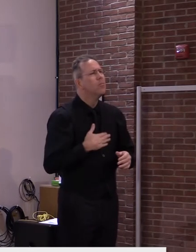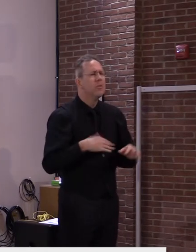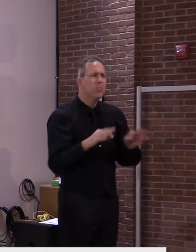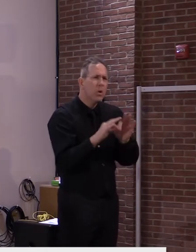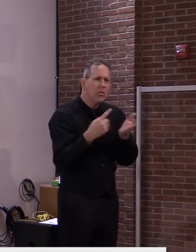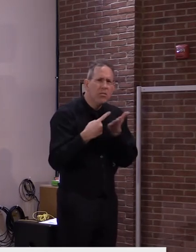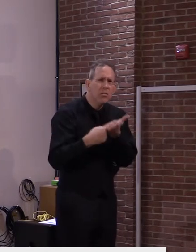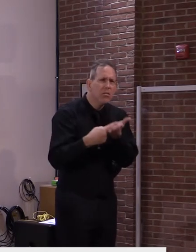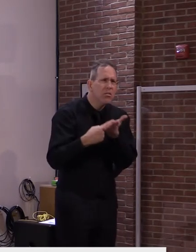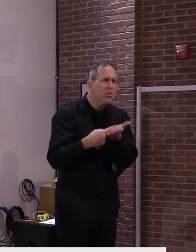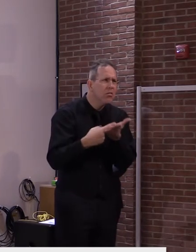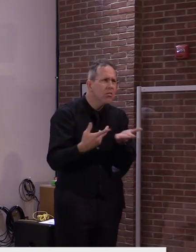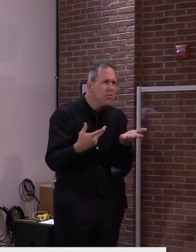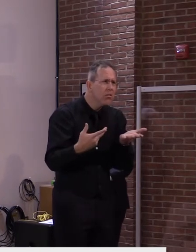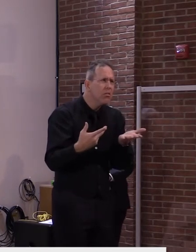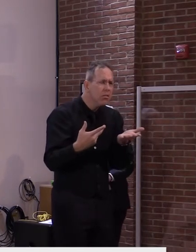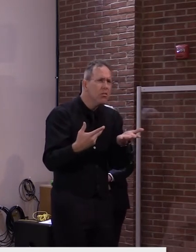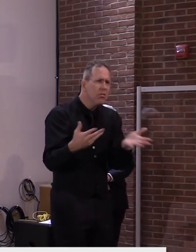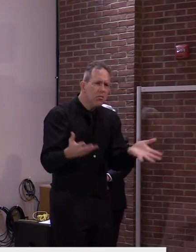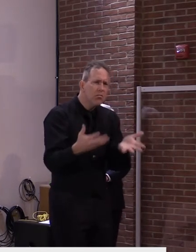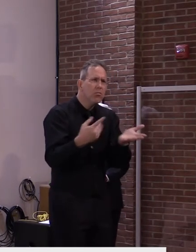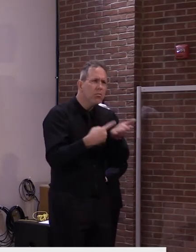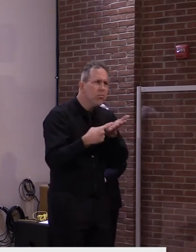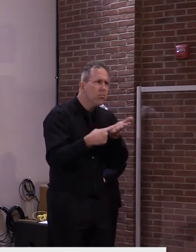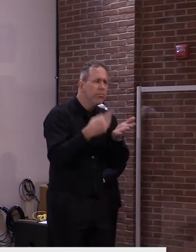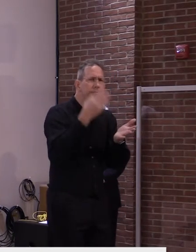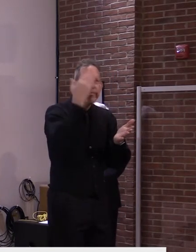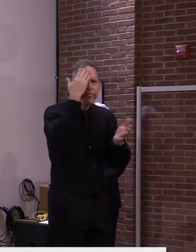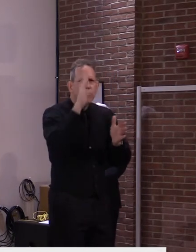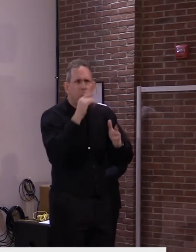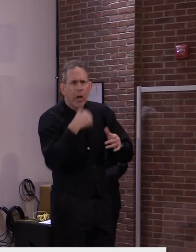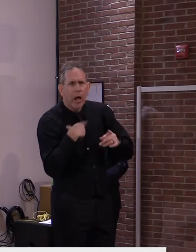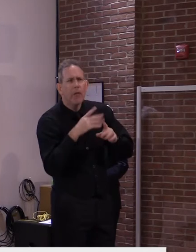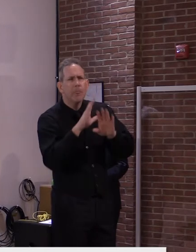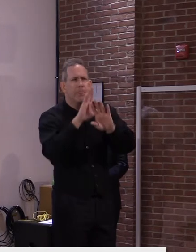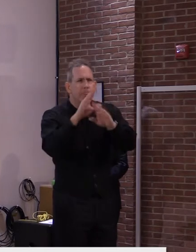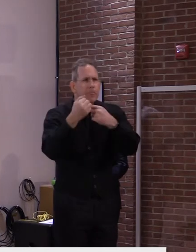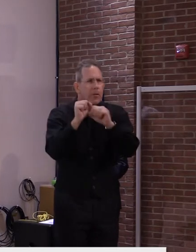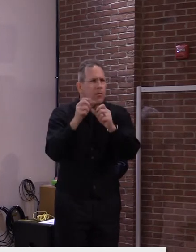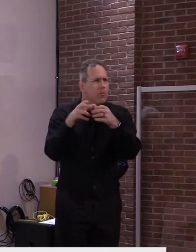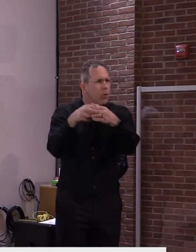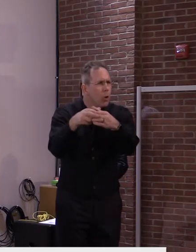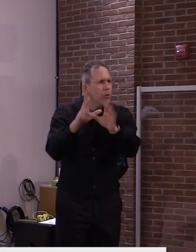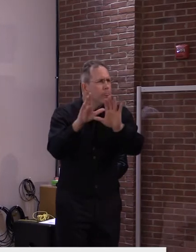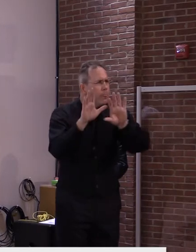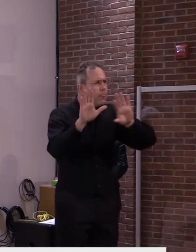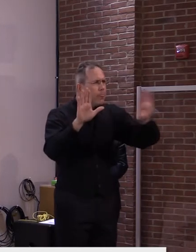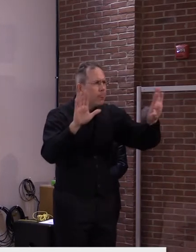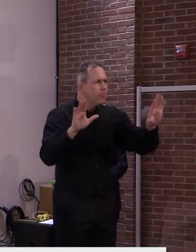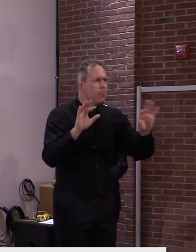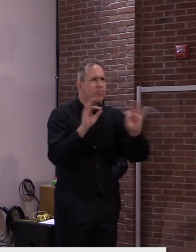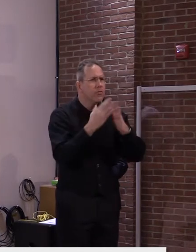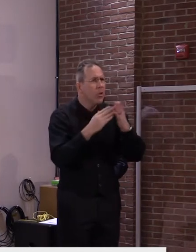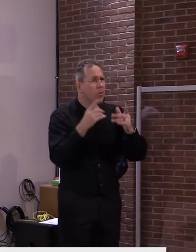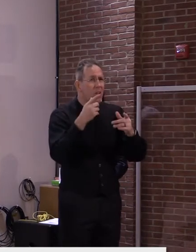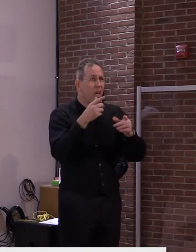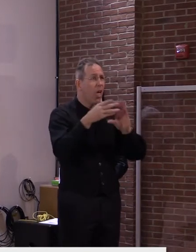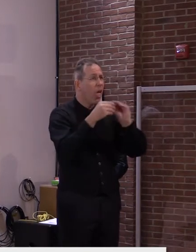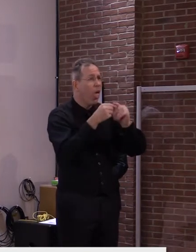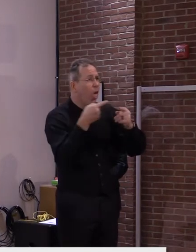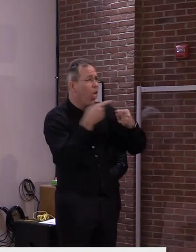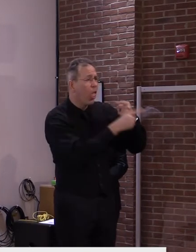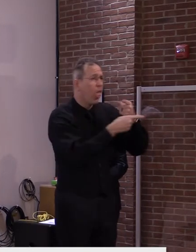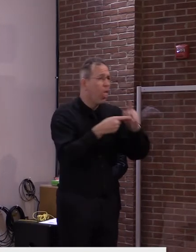really understanding some of the unintended consequences and some of the implications that having